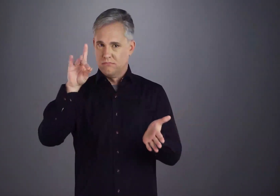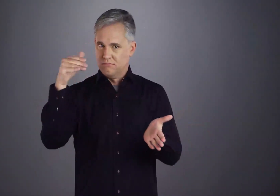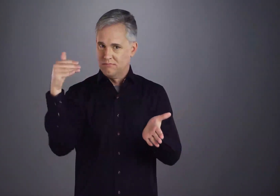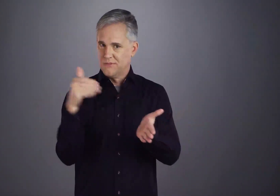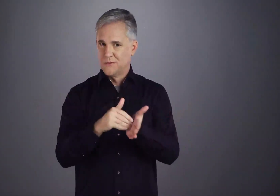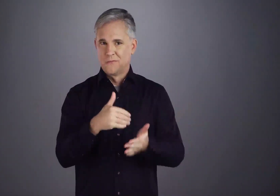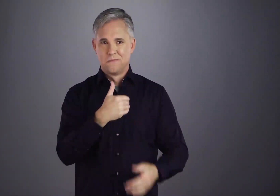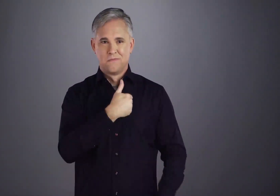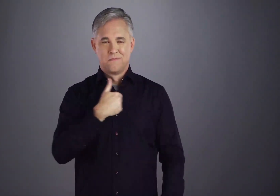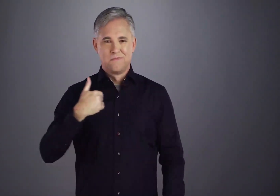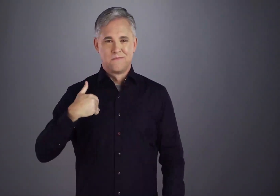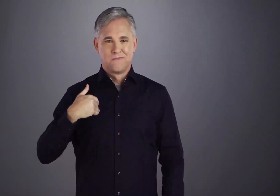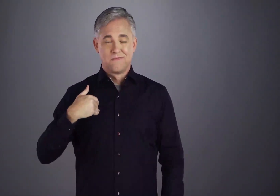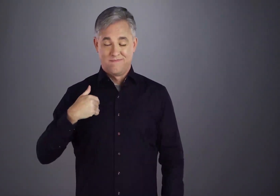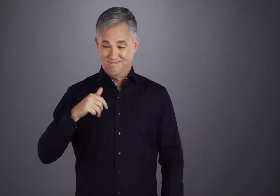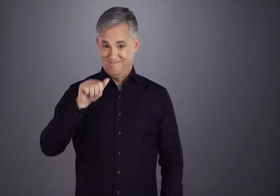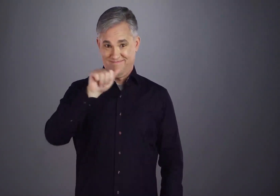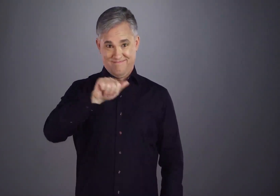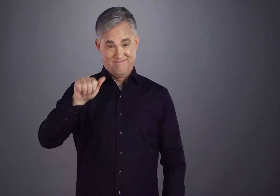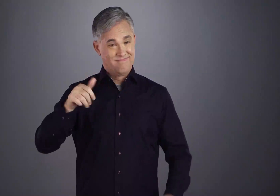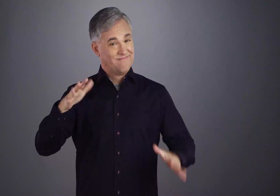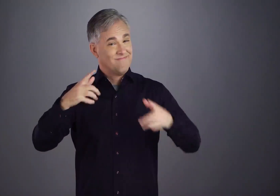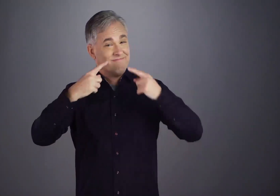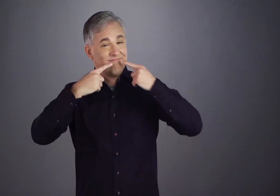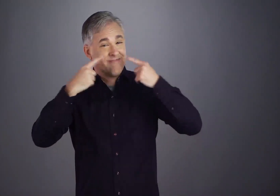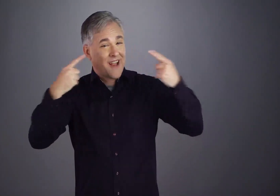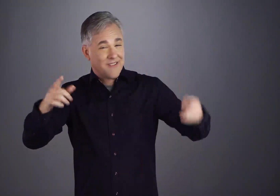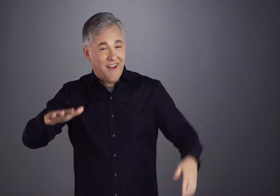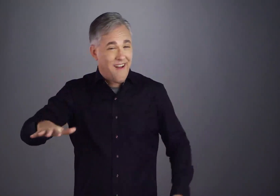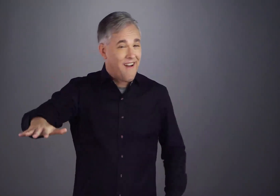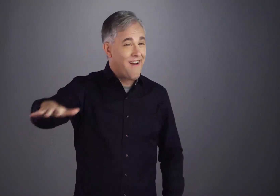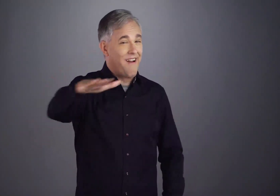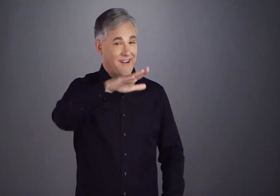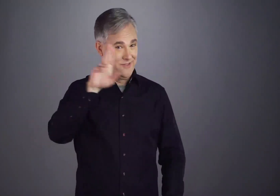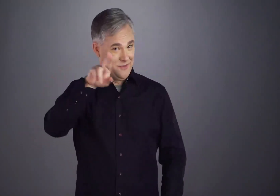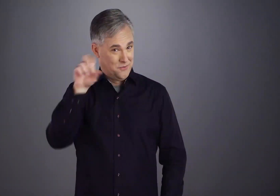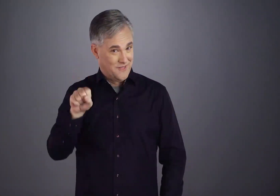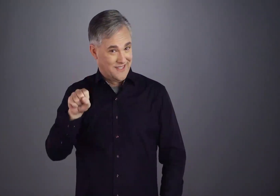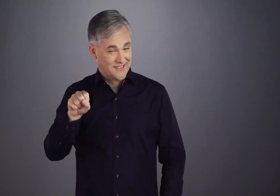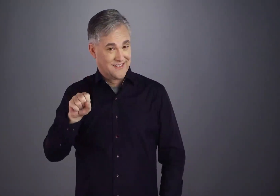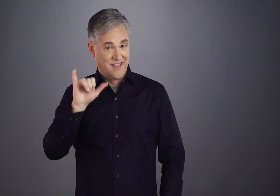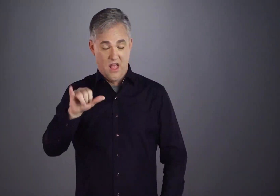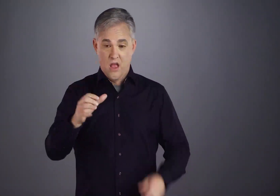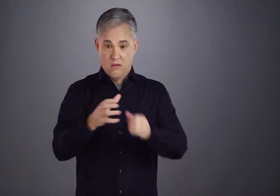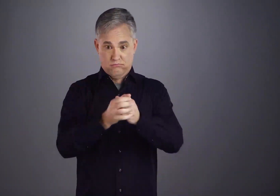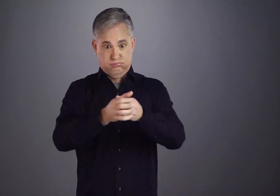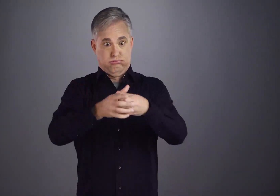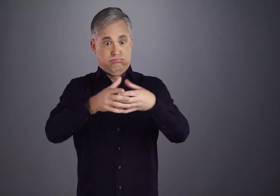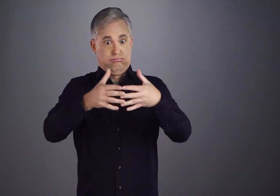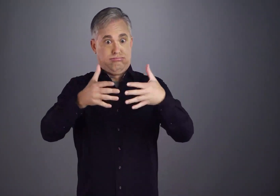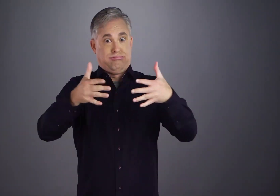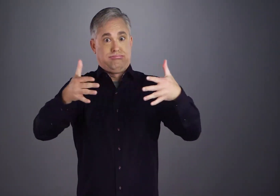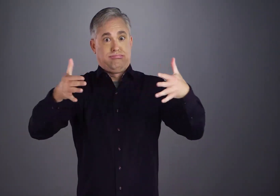The mushrooming process was in full swing. AA had become a national institution.